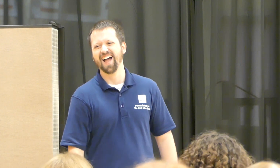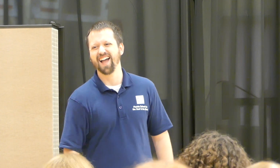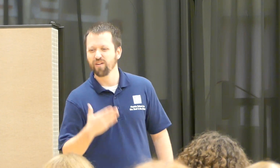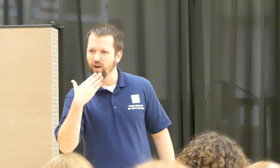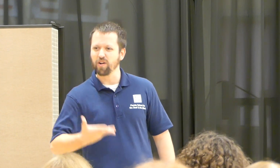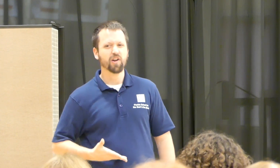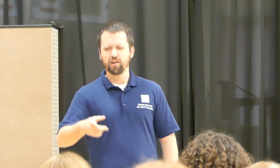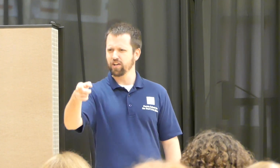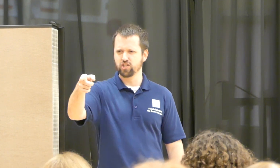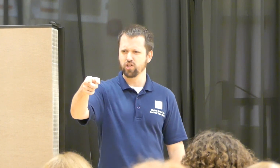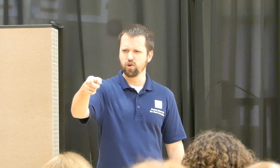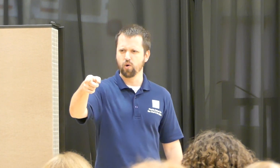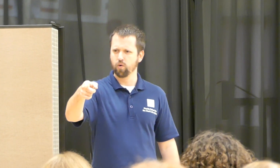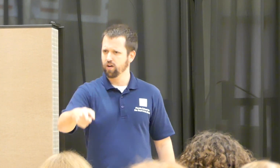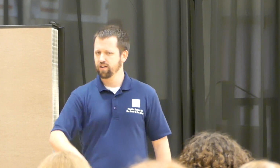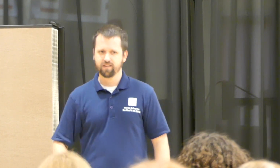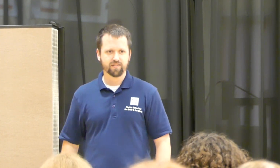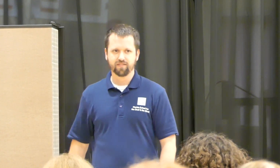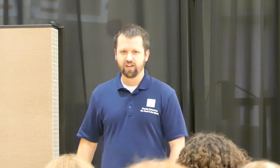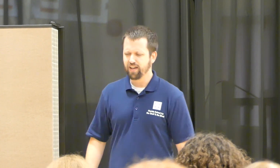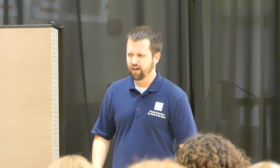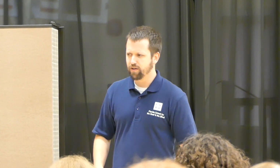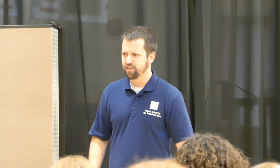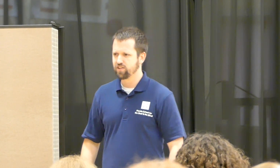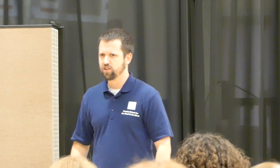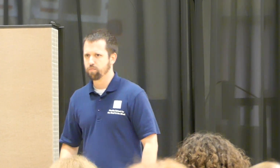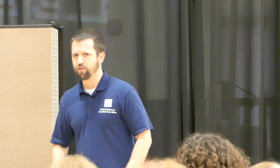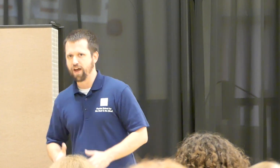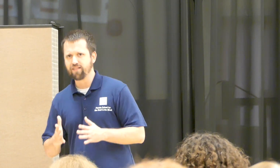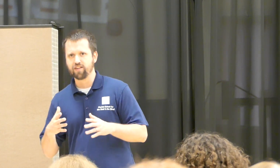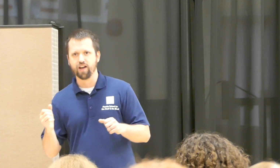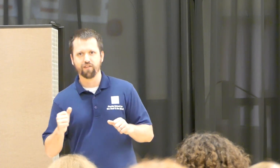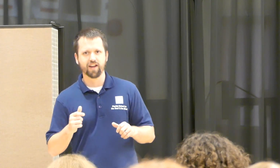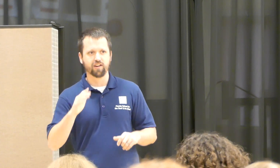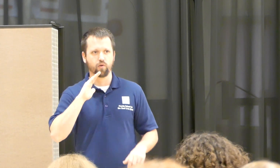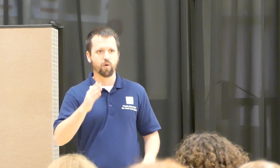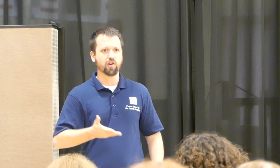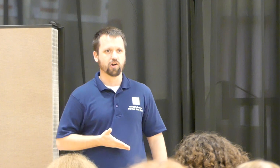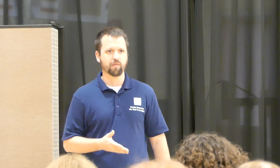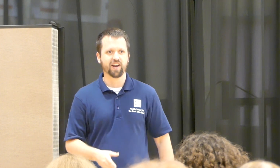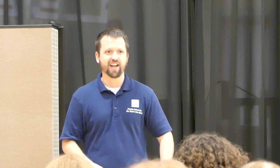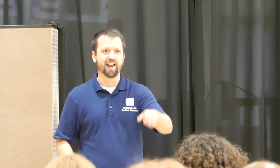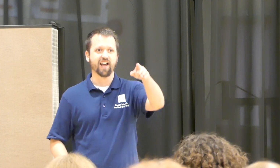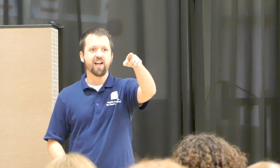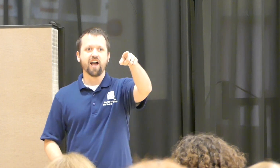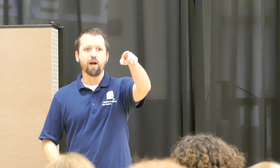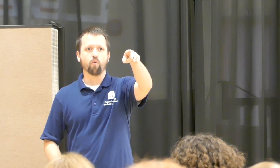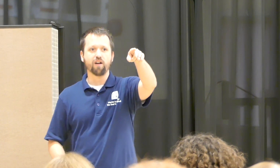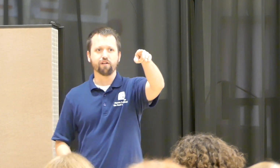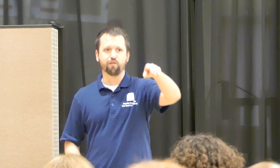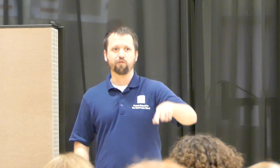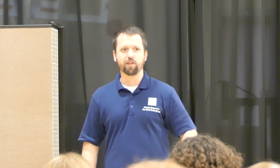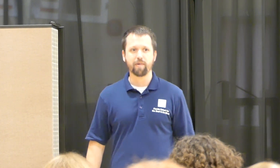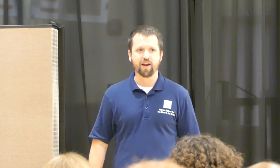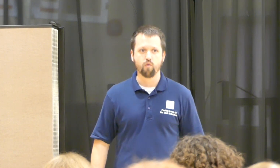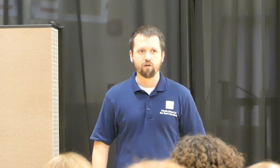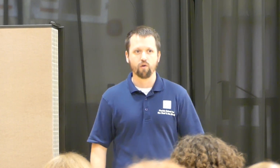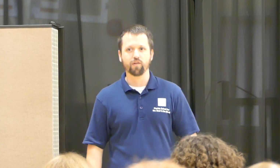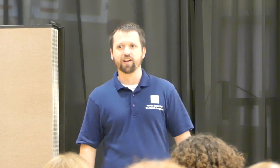You're welcome. Look at you. I'm not teaching this book fast enough. I got a you're welcome. And then I got a I'm wonderful from the back corner over